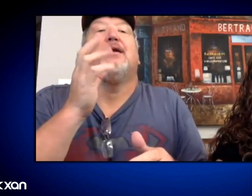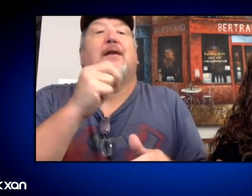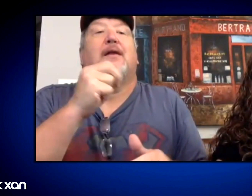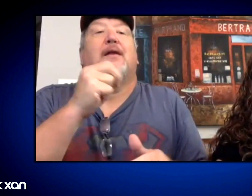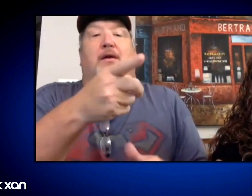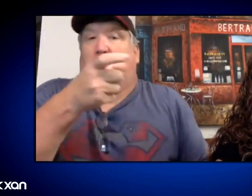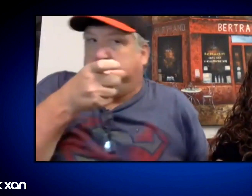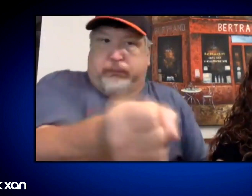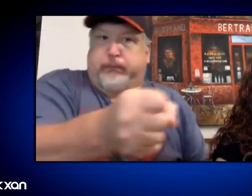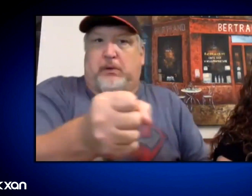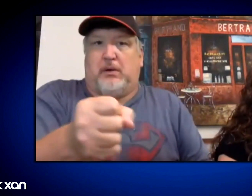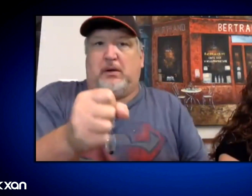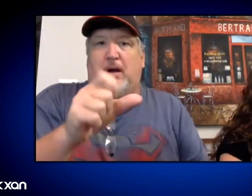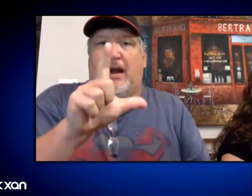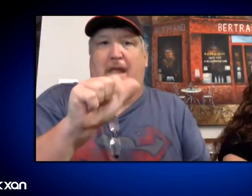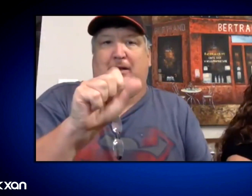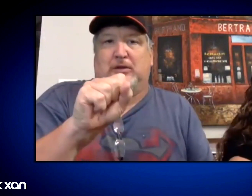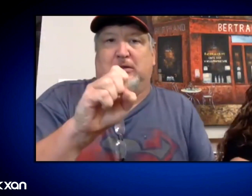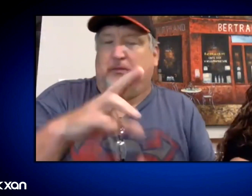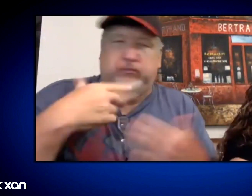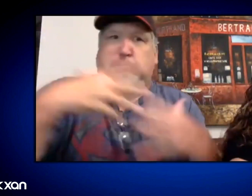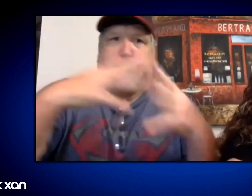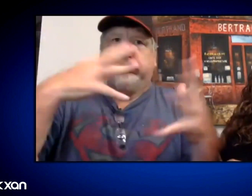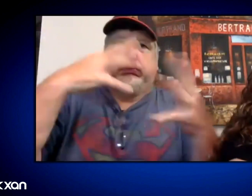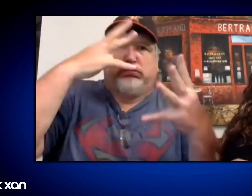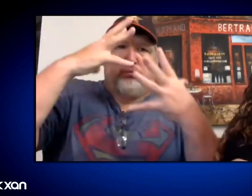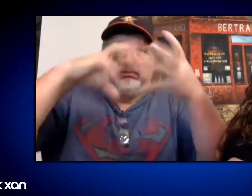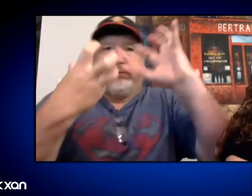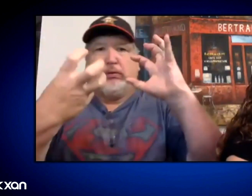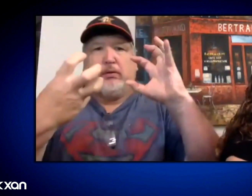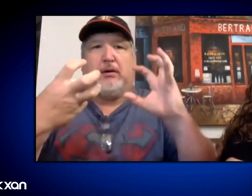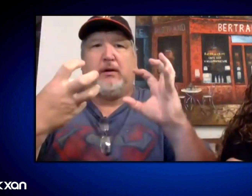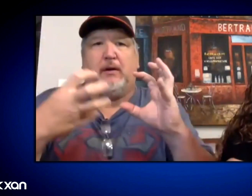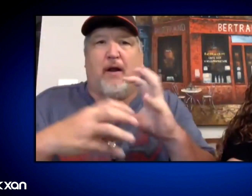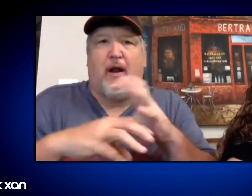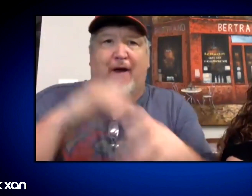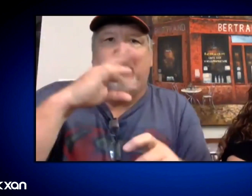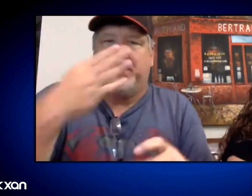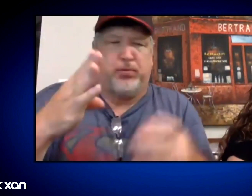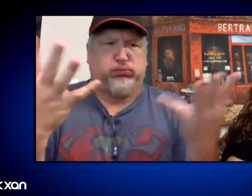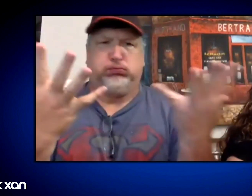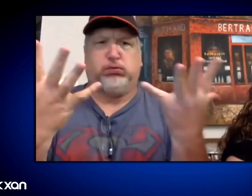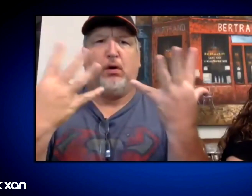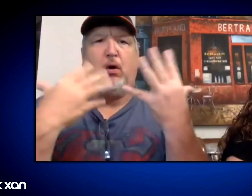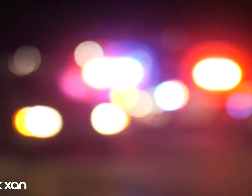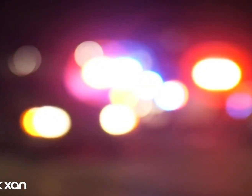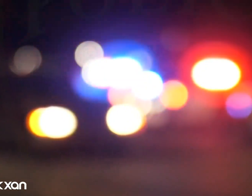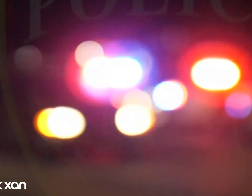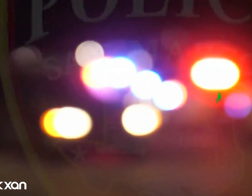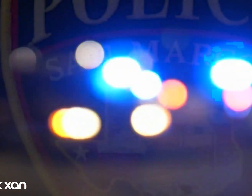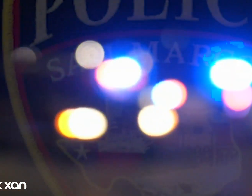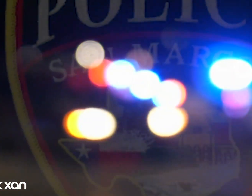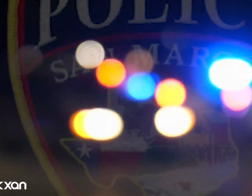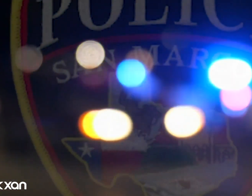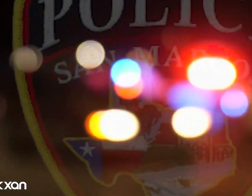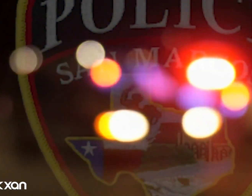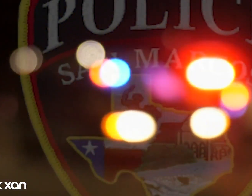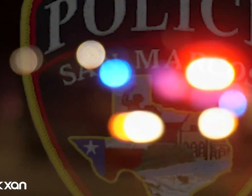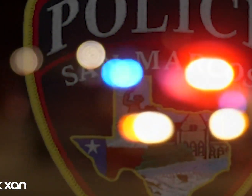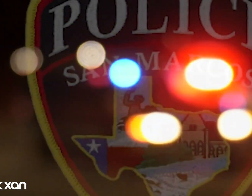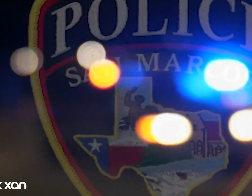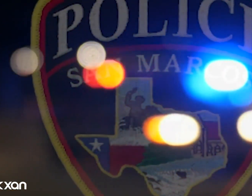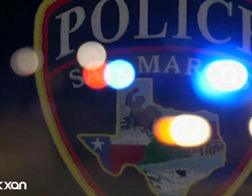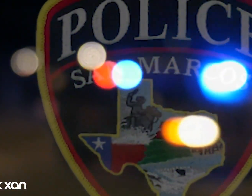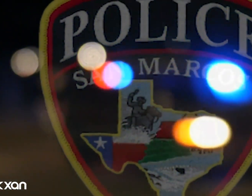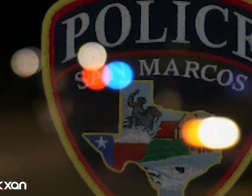said that. I was fine this. I am deaf. And then they instantly just tased me. Kelly's wife says she